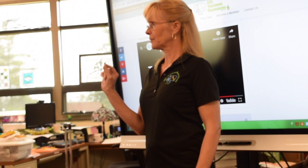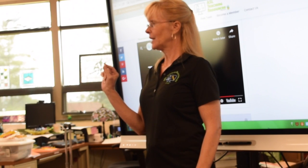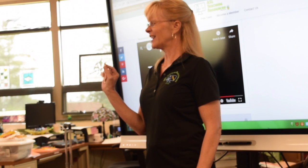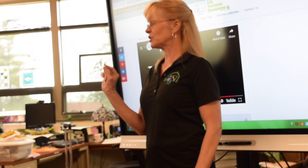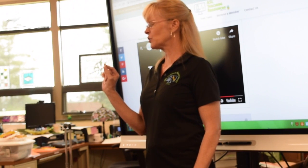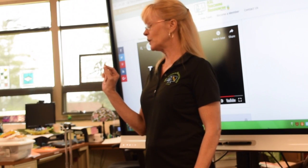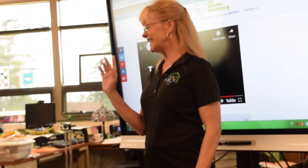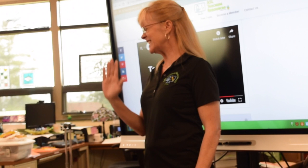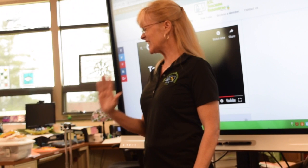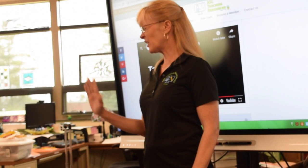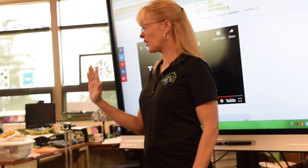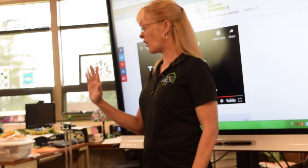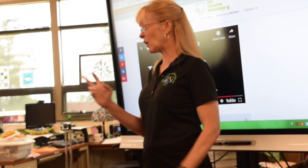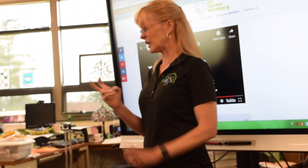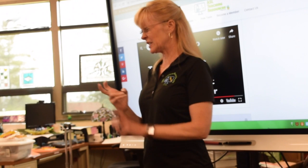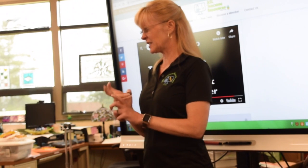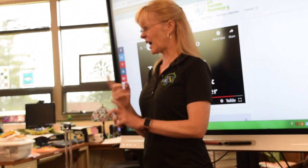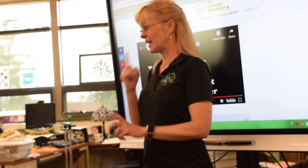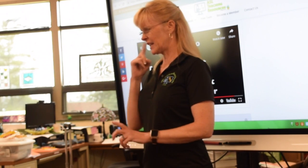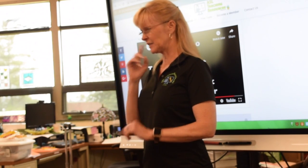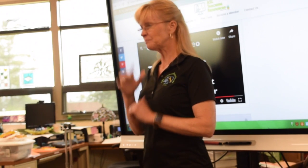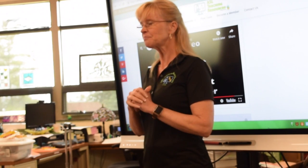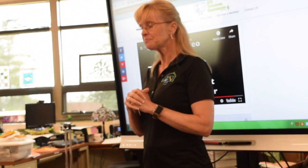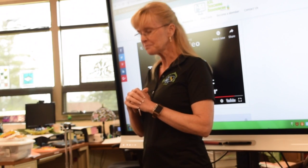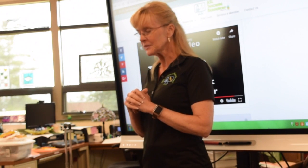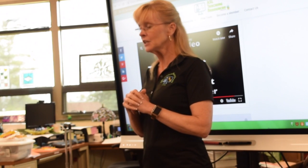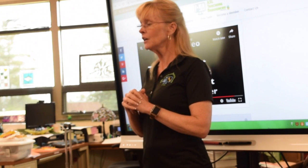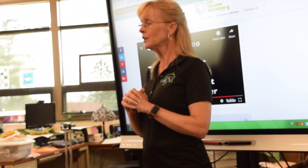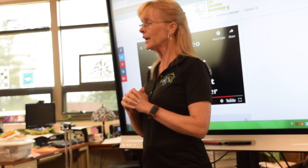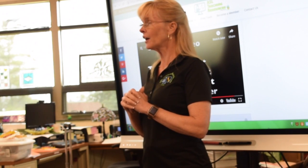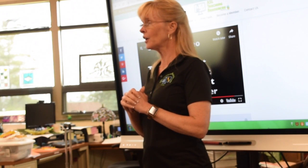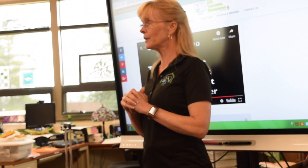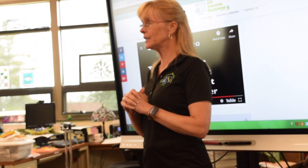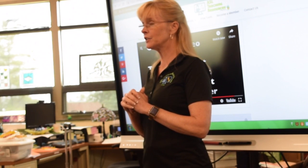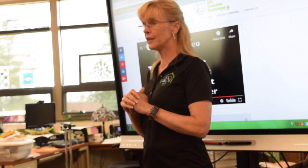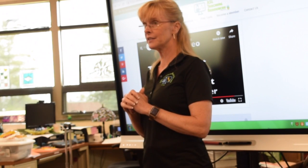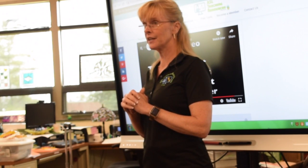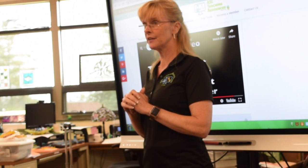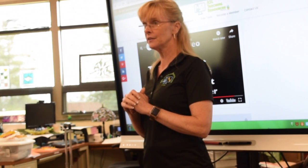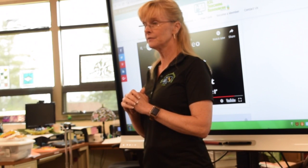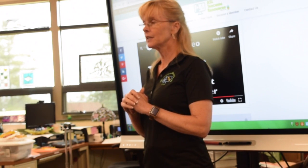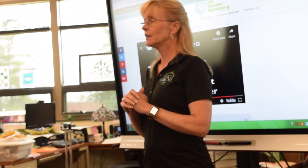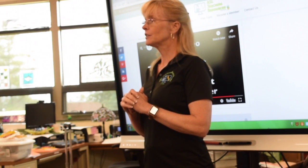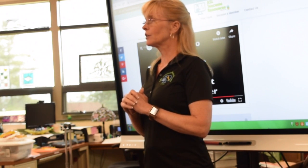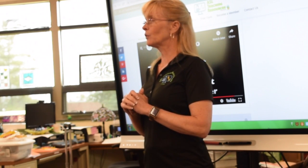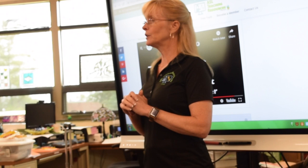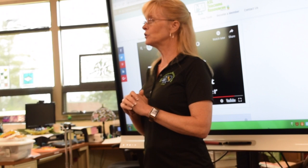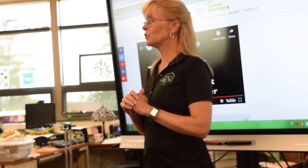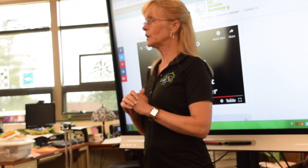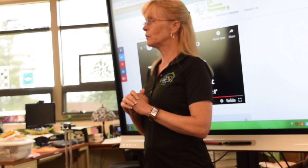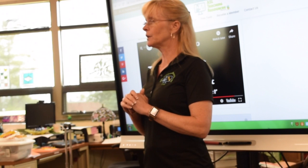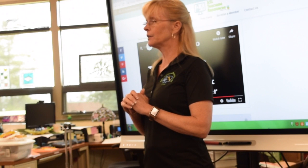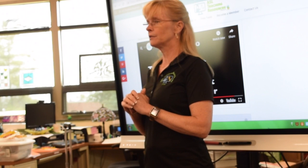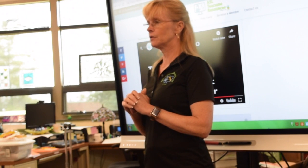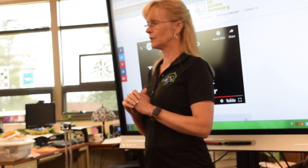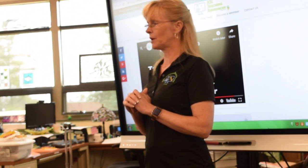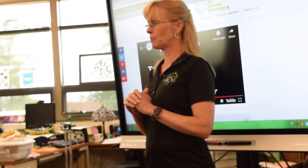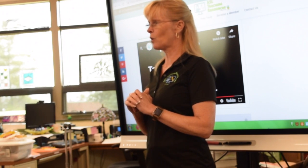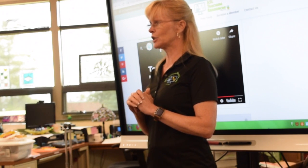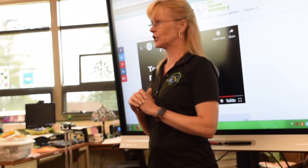Now the 20s are the hardest, I think. Okay, are y'all ready to do that together? So we do 21. I'm watching